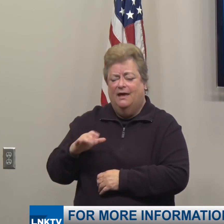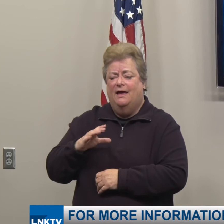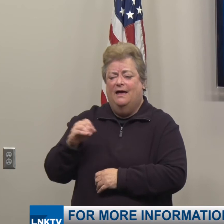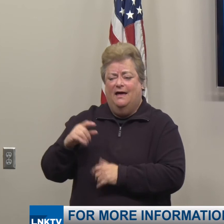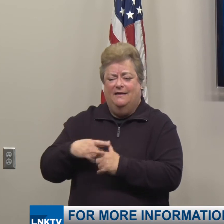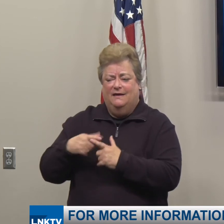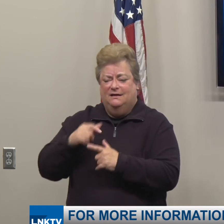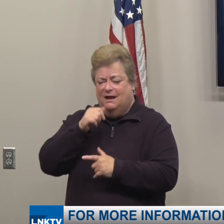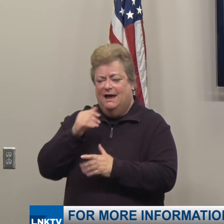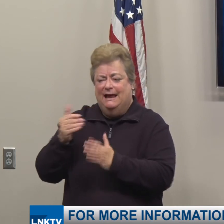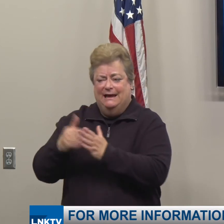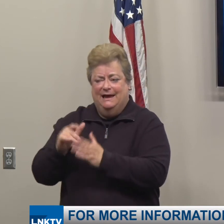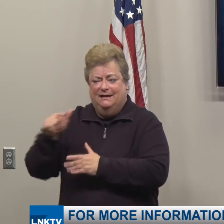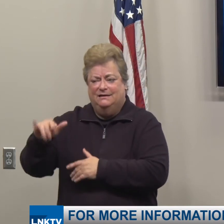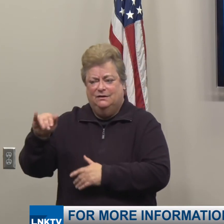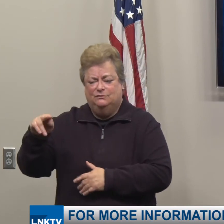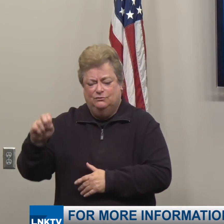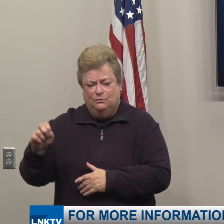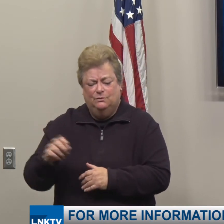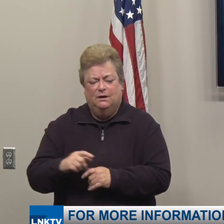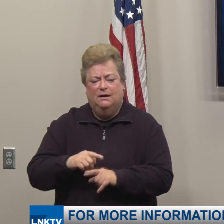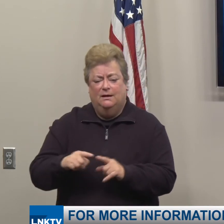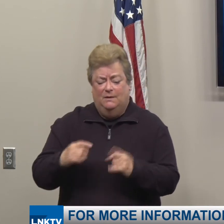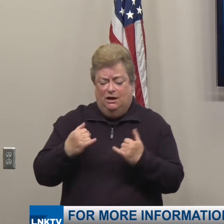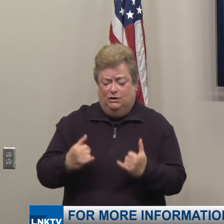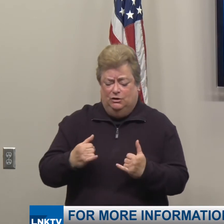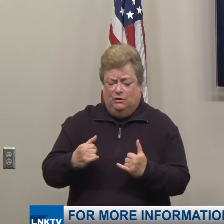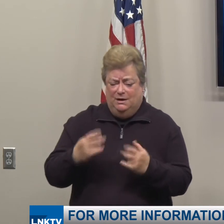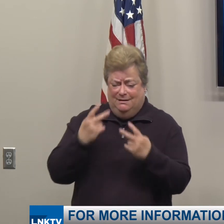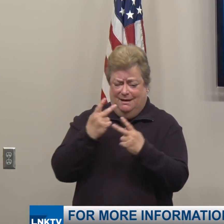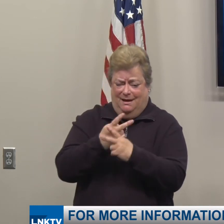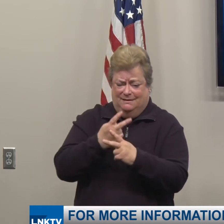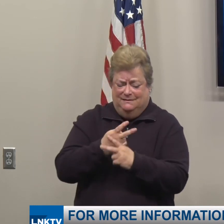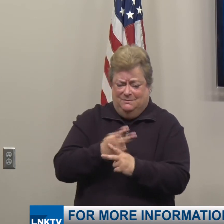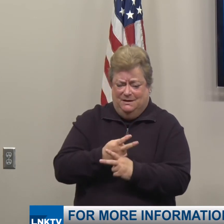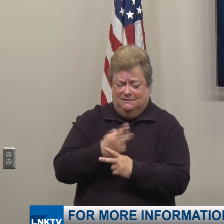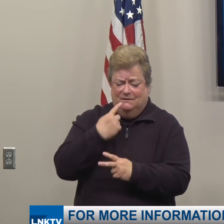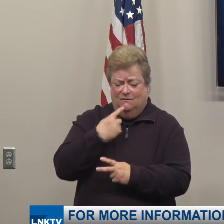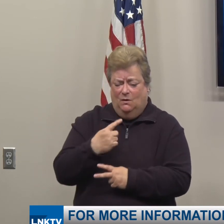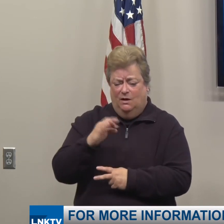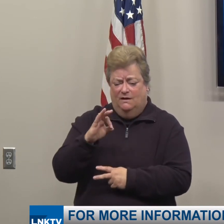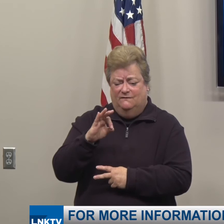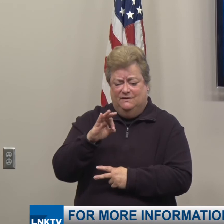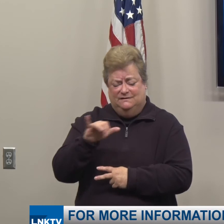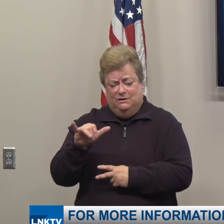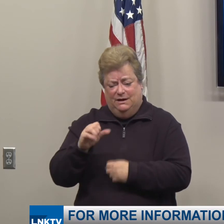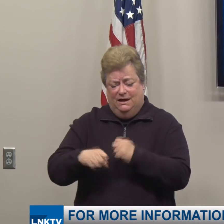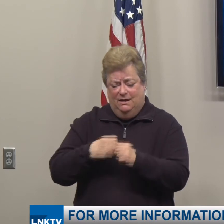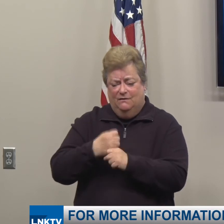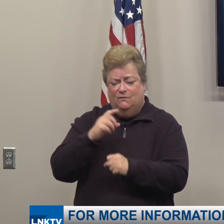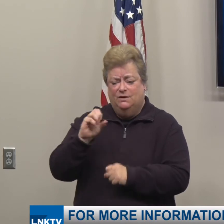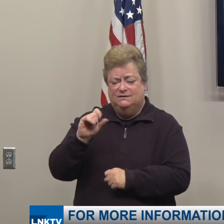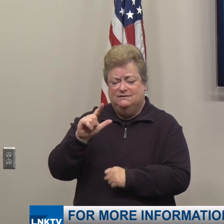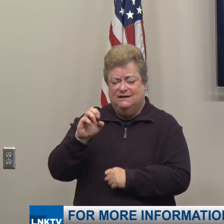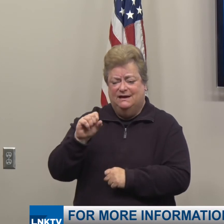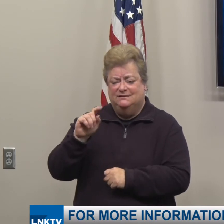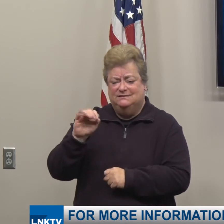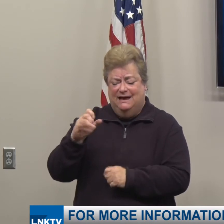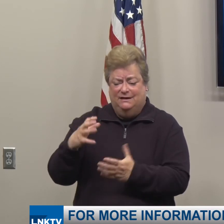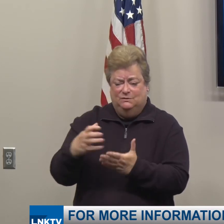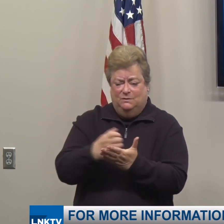numbers. However, our current estimates for fiscal year 1920 sales tax revenue is